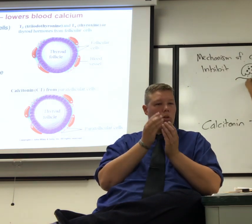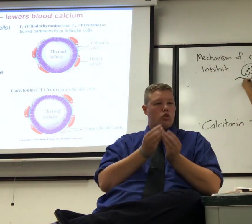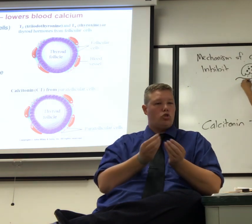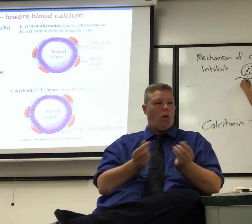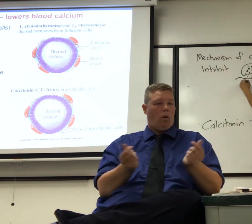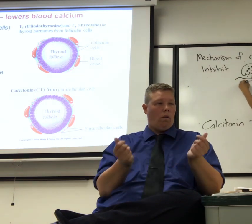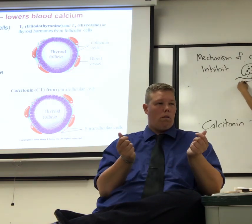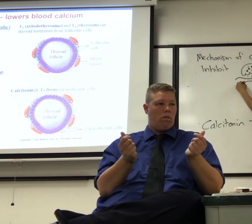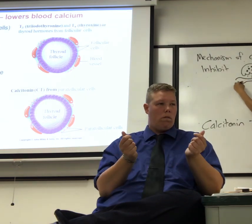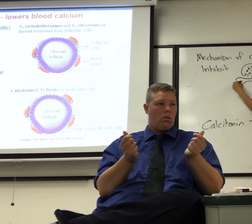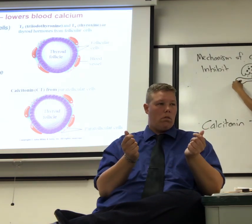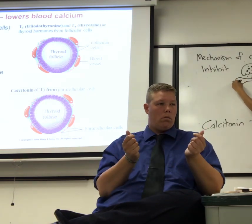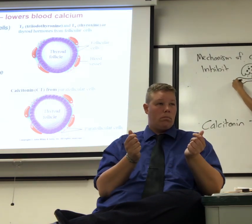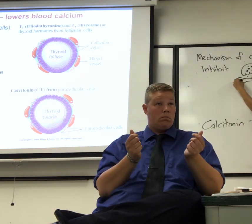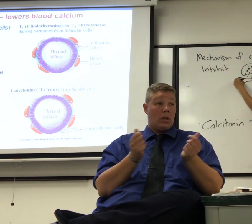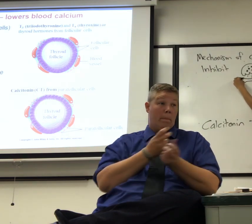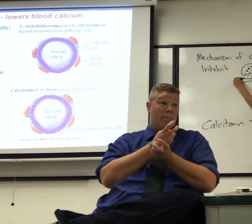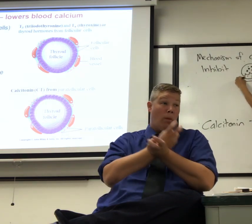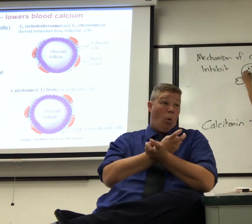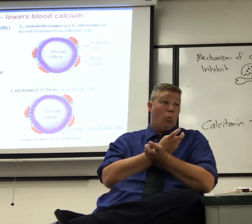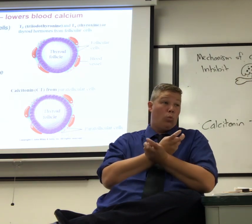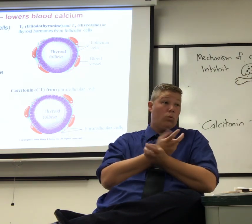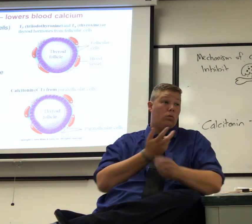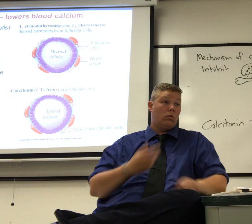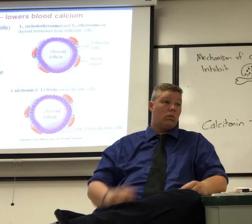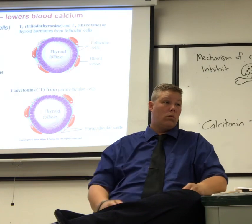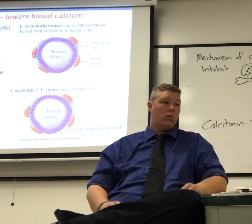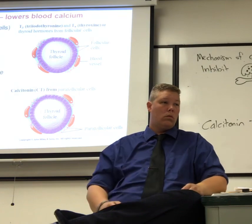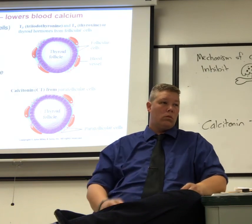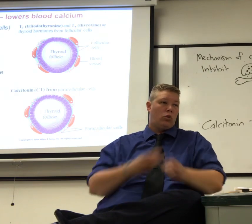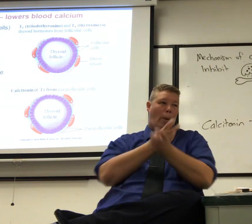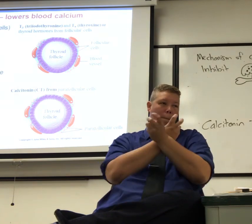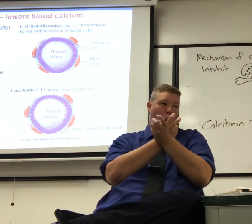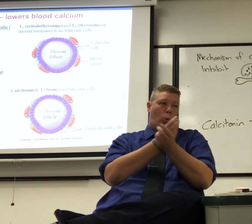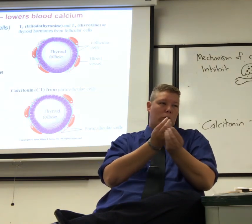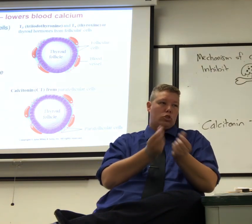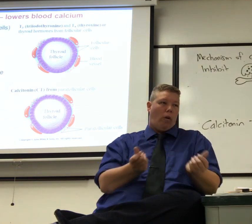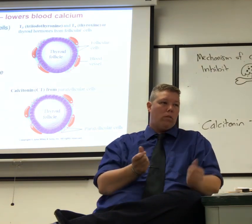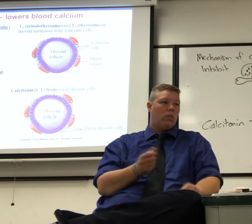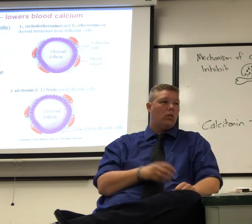where they secrete lytic enzymes, and that'll dissolve